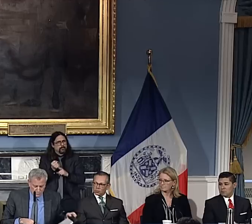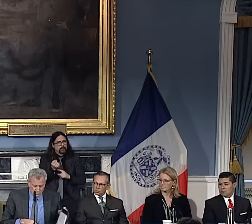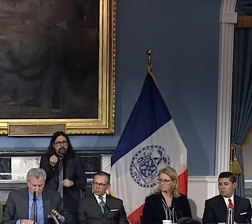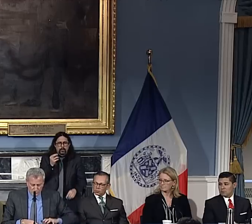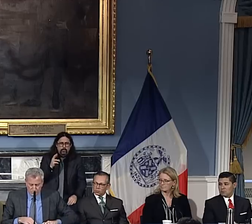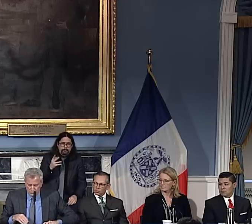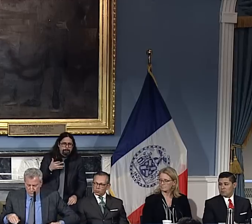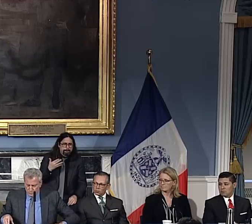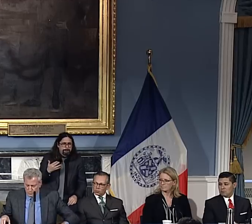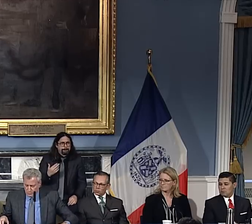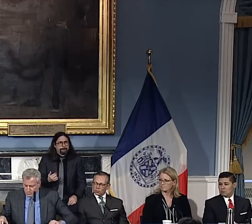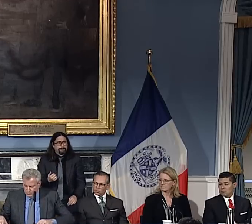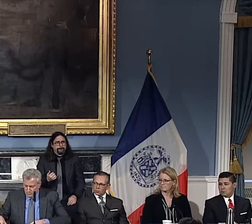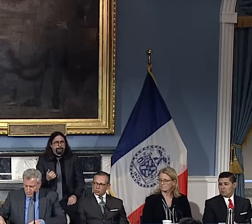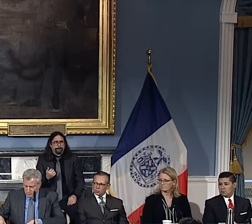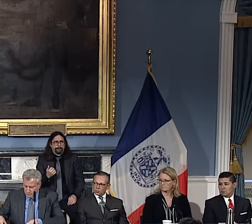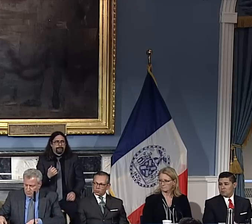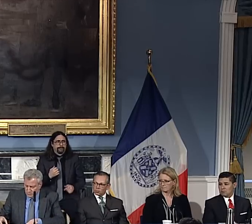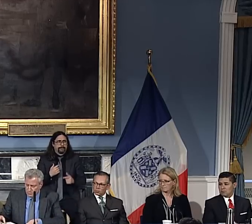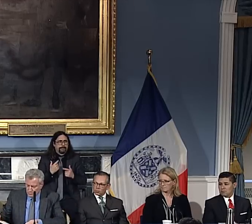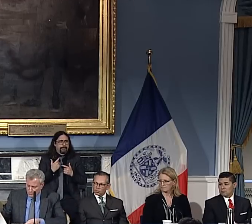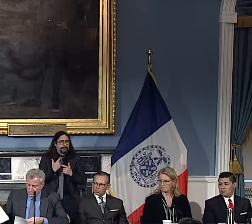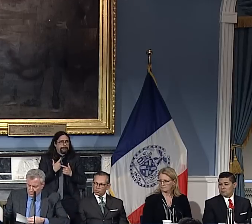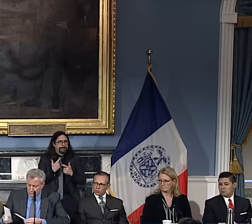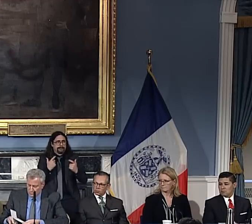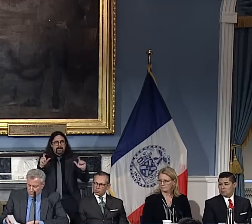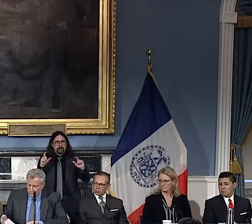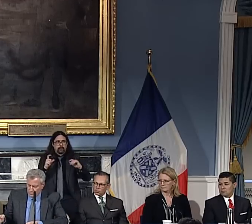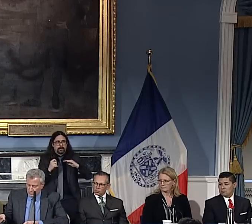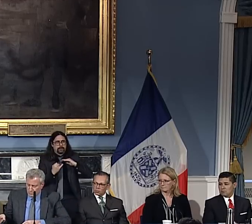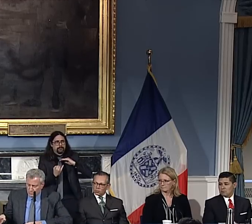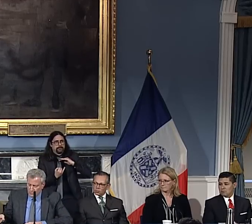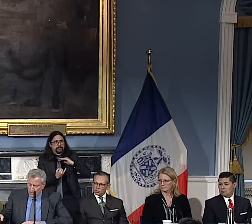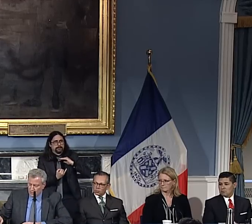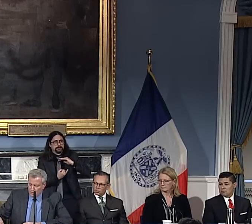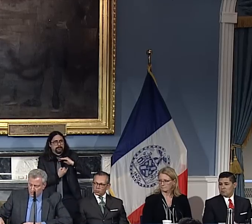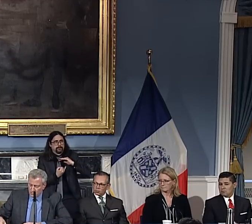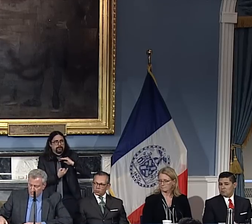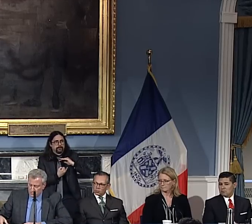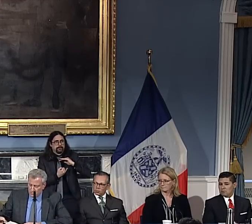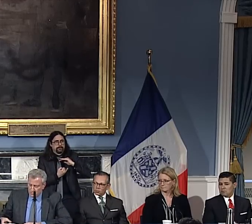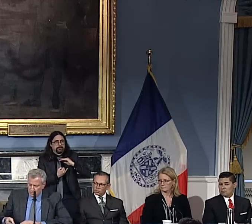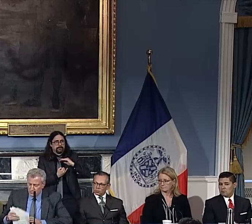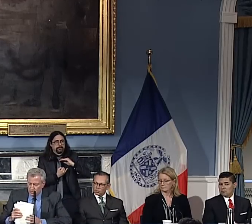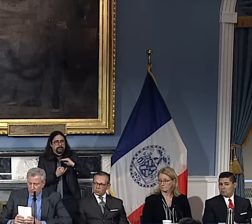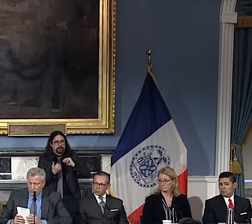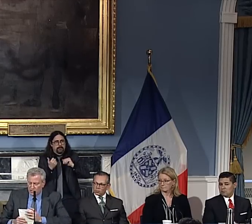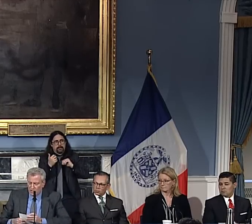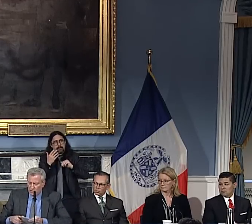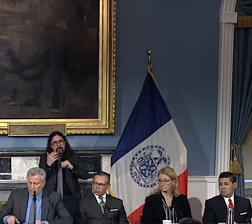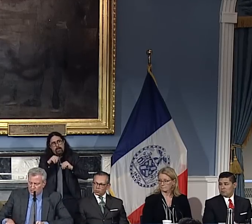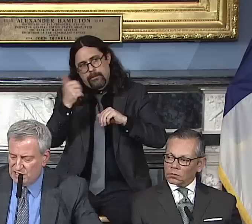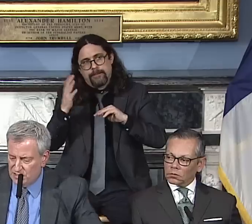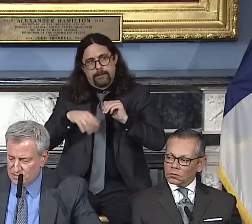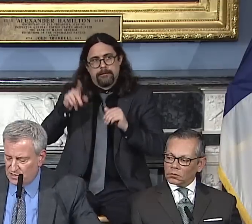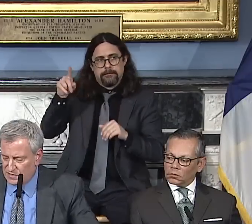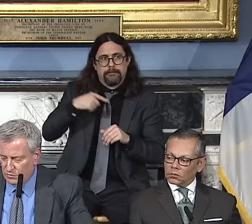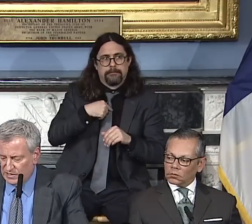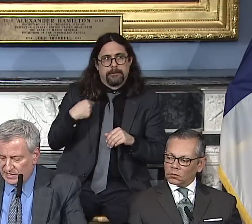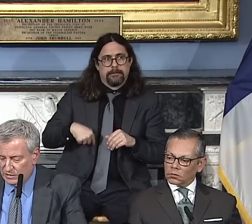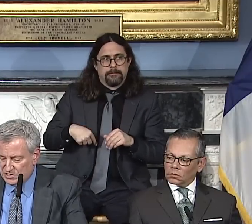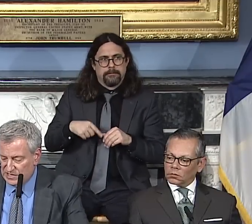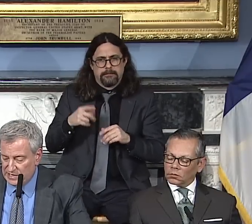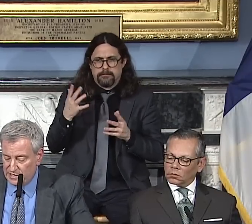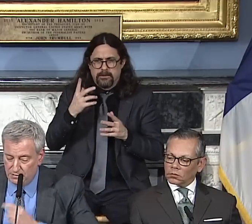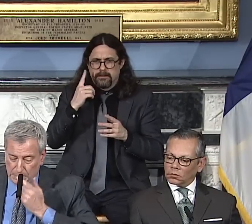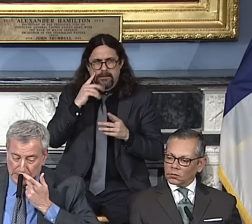quarantine, as we've seen in Italy and China? Could that happen in days? Look, I would say this. I think we